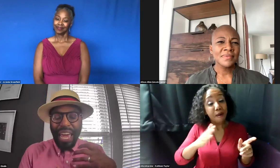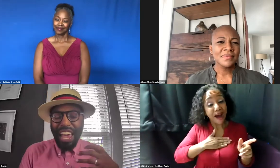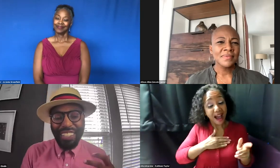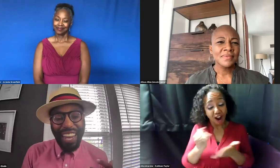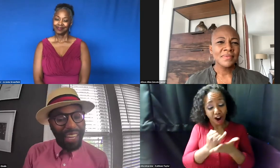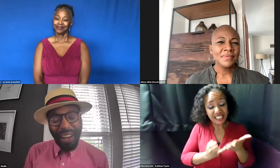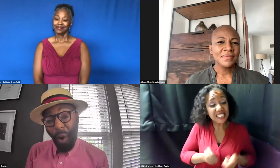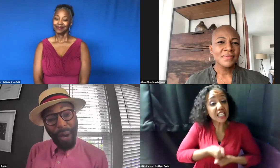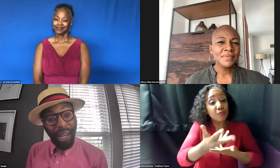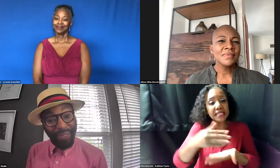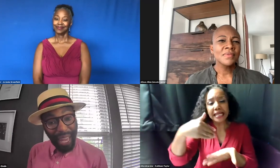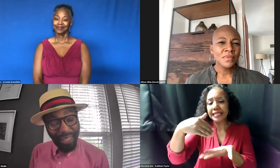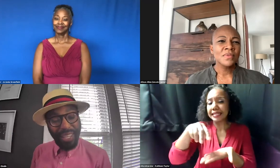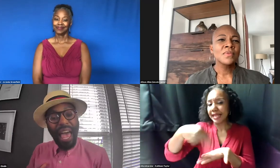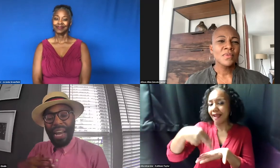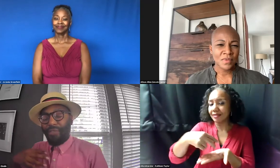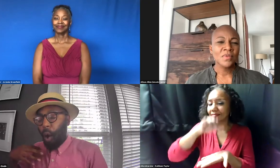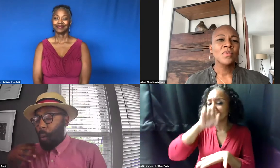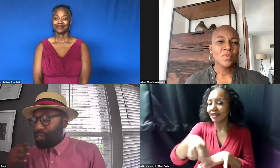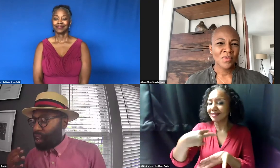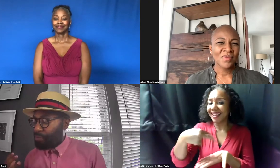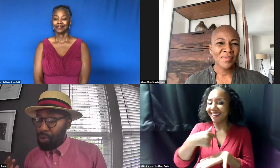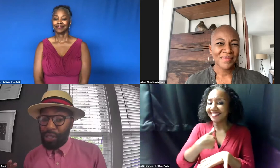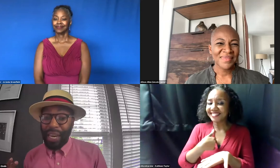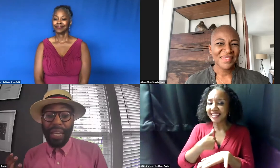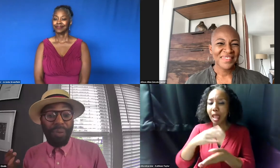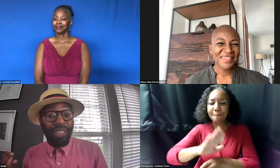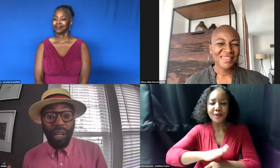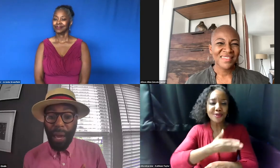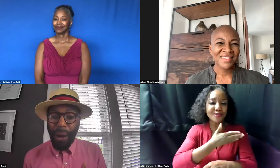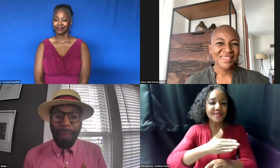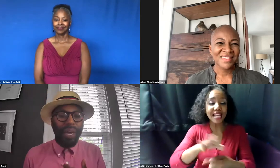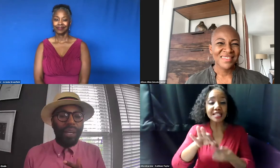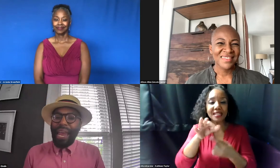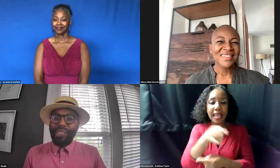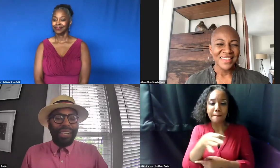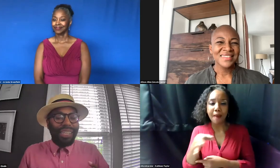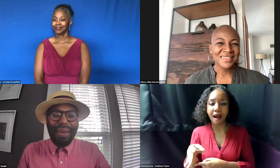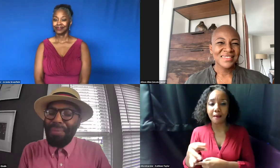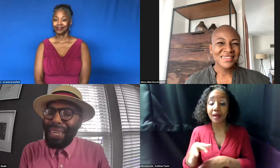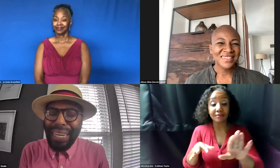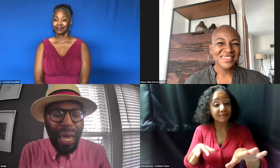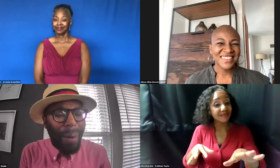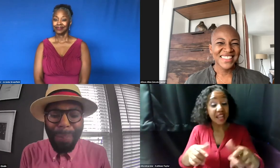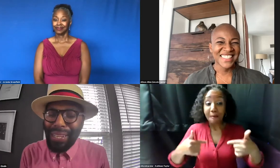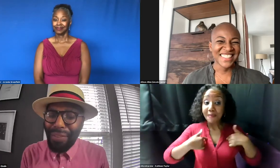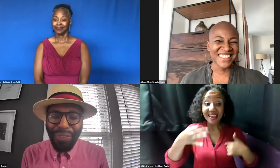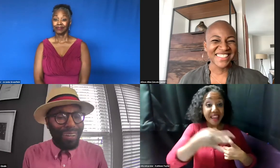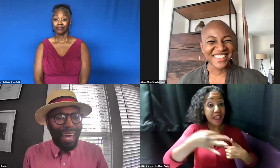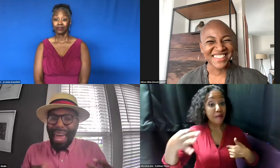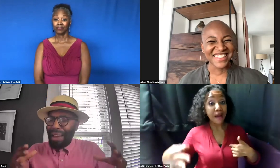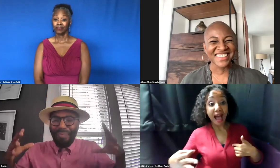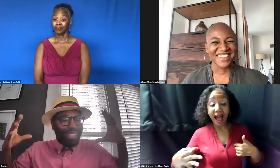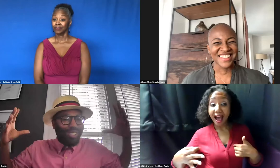expression is dance. I've always loved dance, and I've always loved music, in particular hip hop. And listen, get me in a hip hop